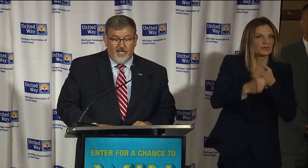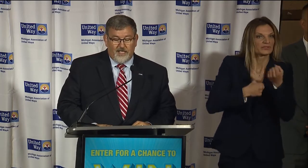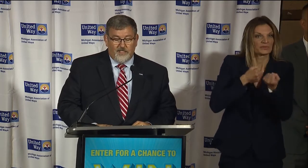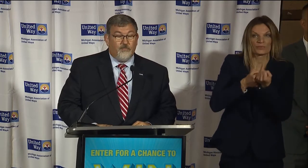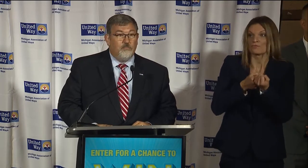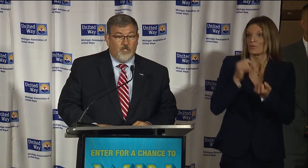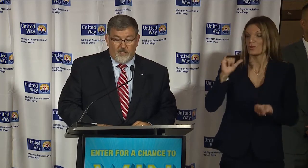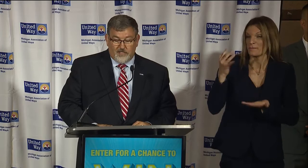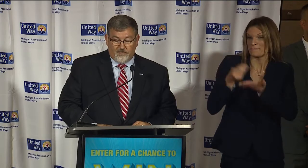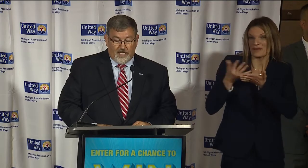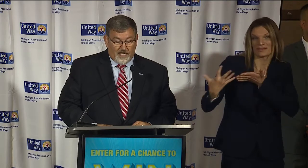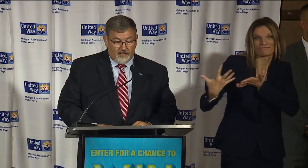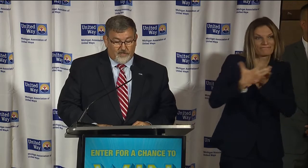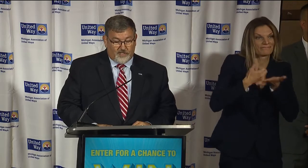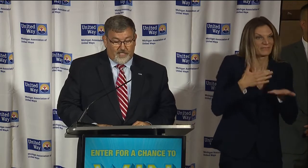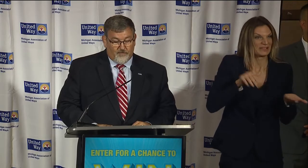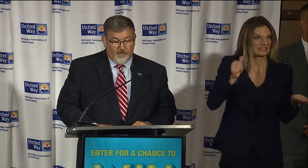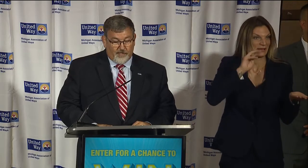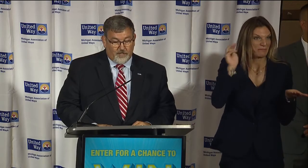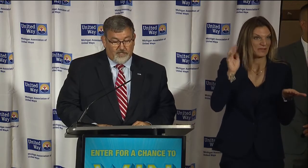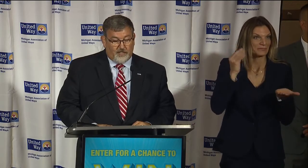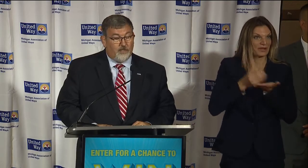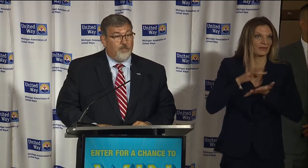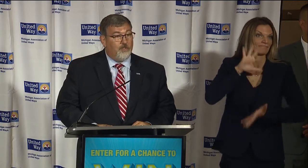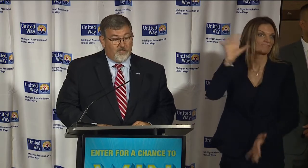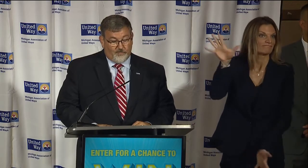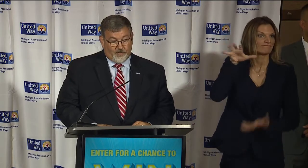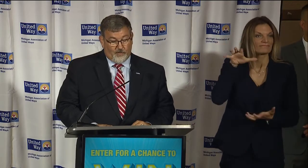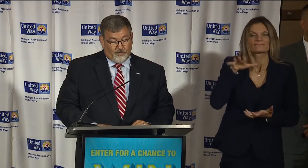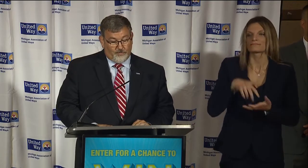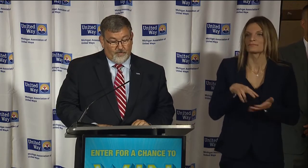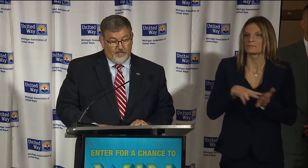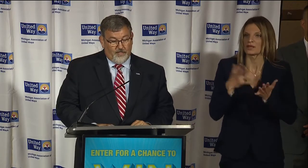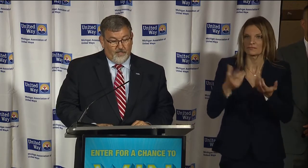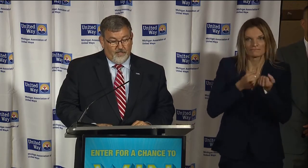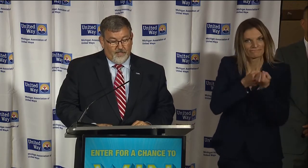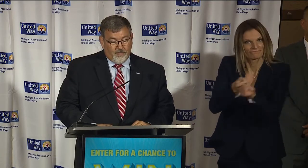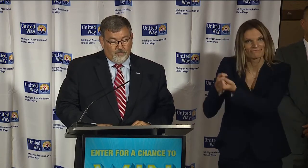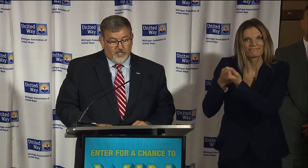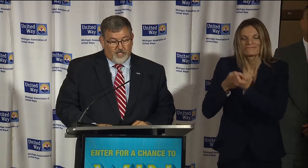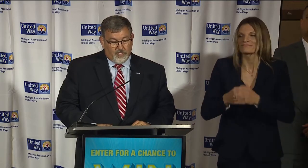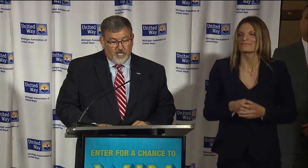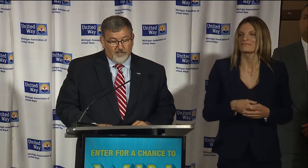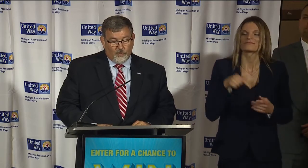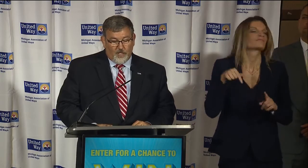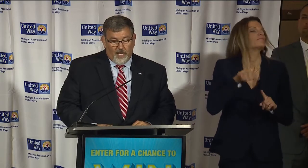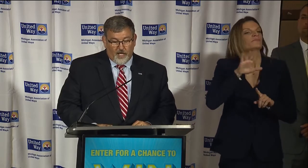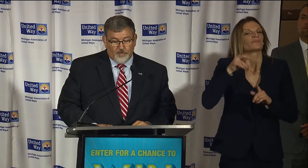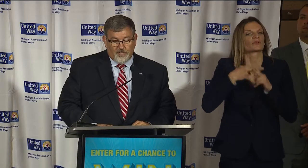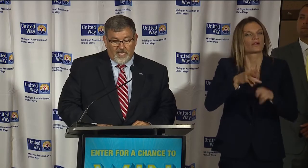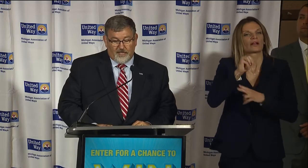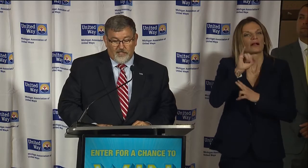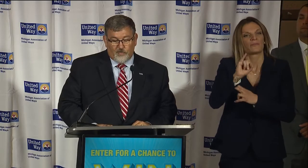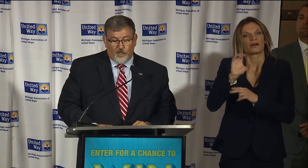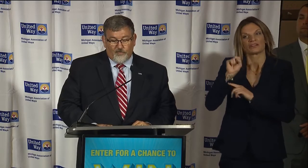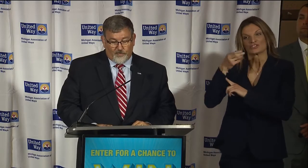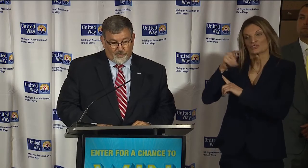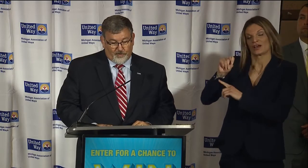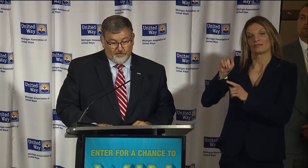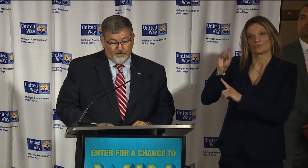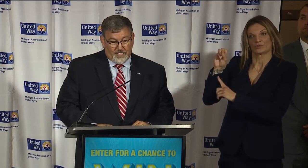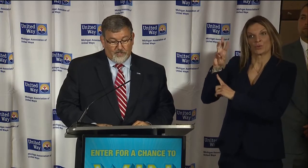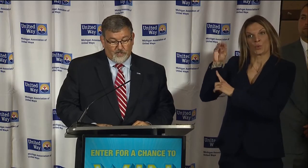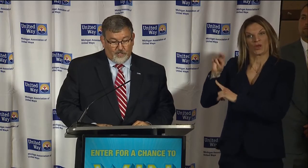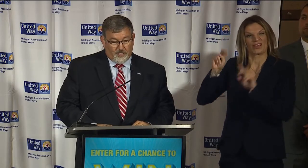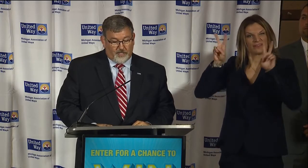distributing tens of millions of dollars to keep families and communities afloat. Michigan Shot to Win helps take this work